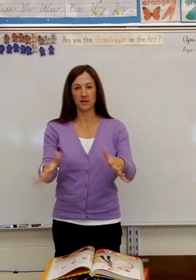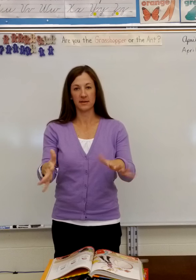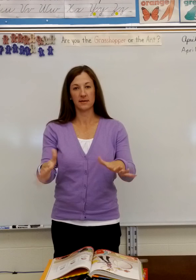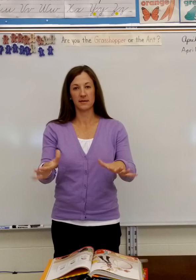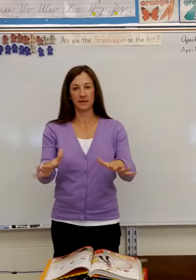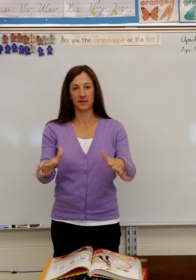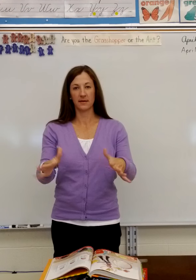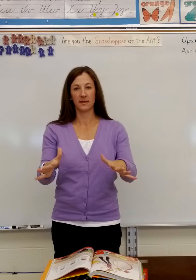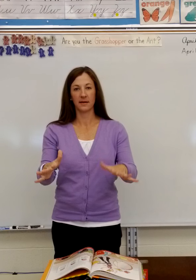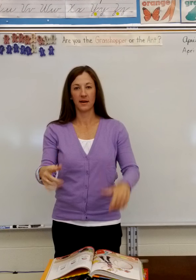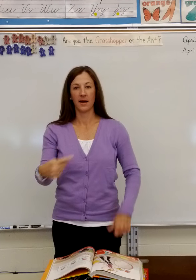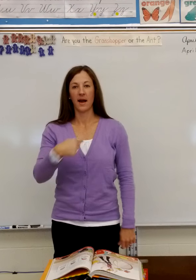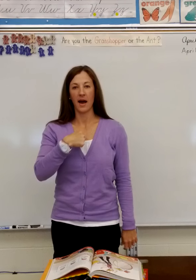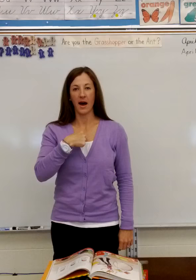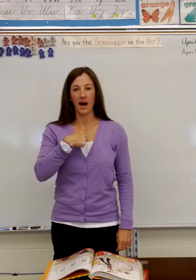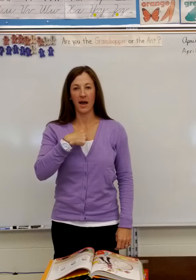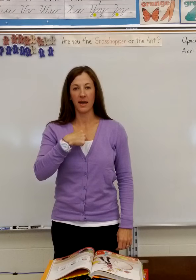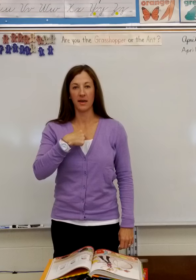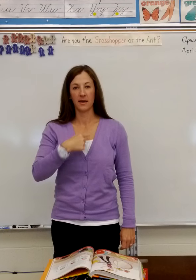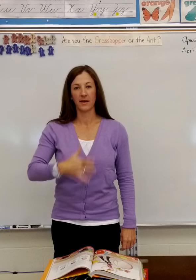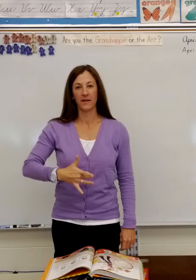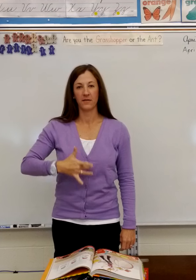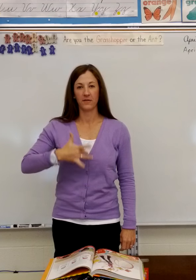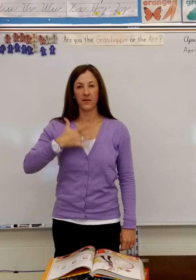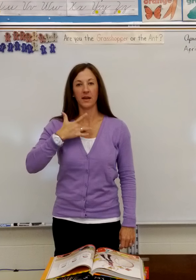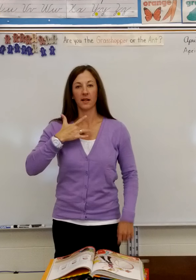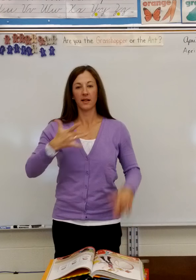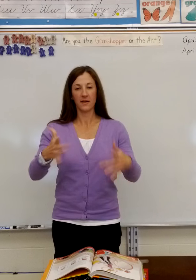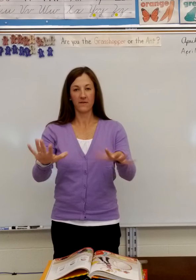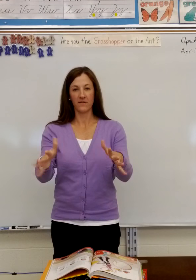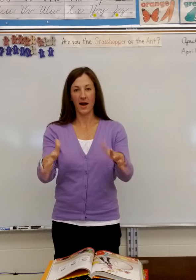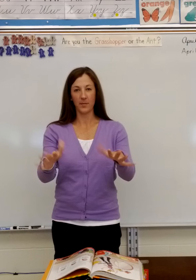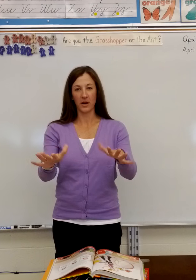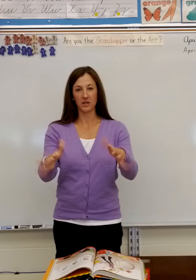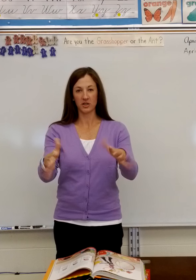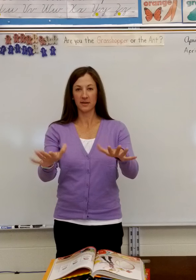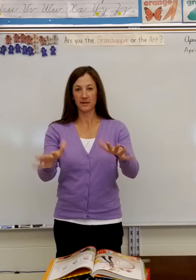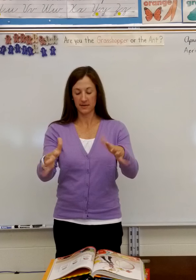Vibrations. I feel vibrations.